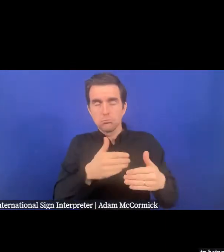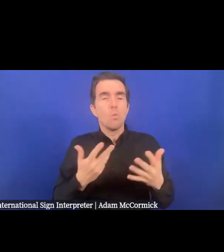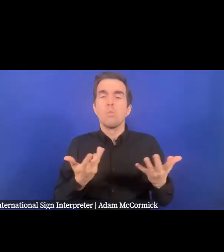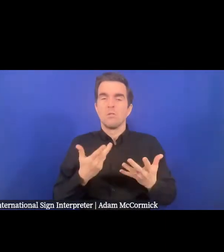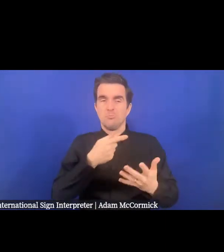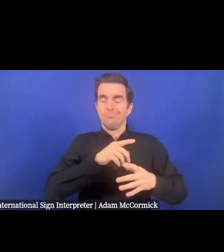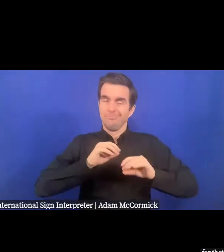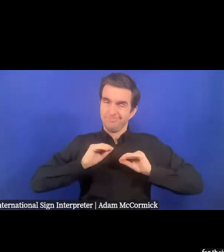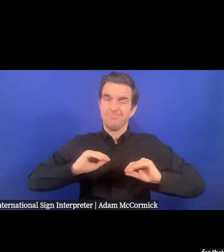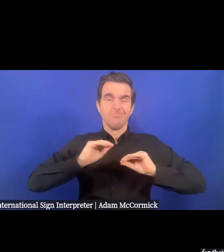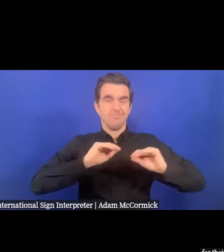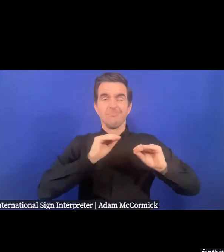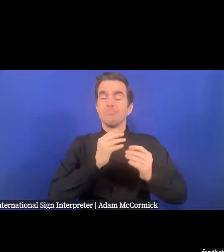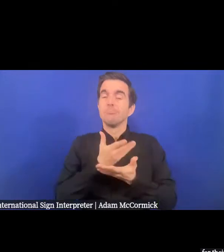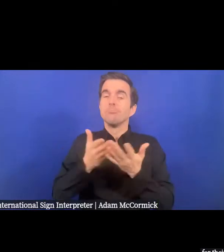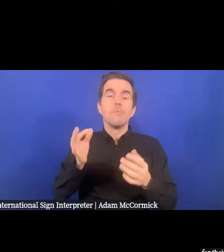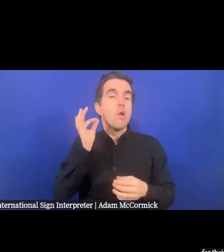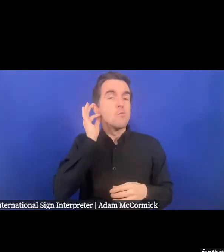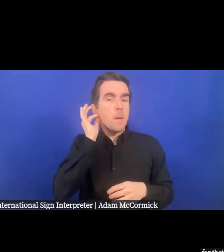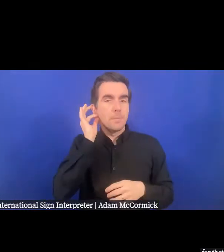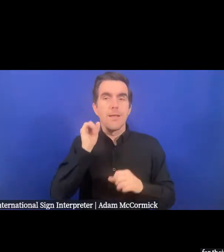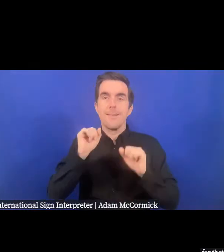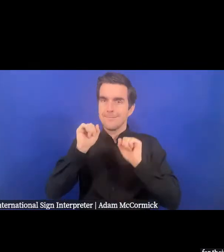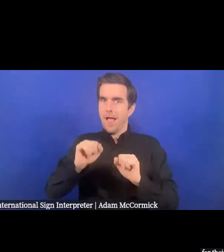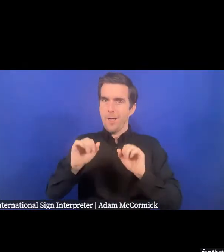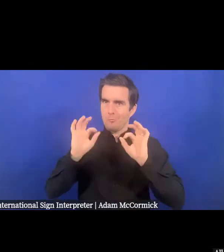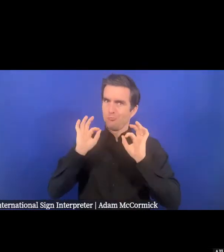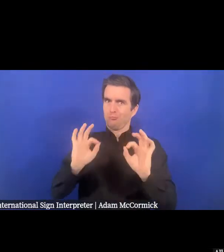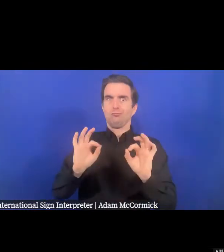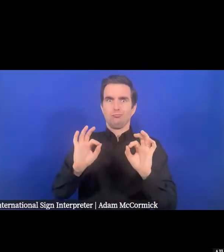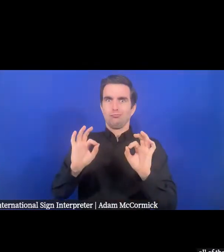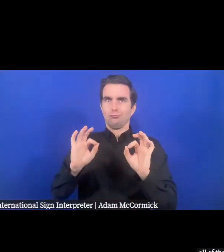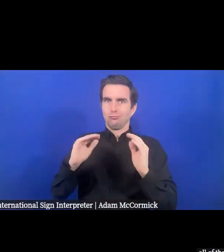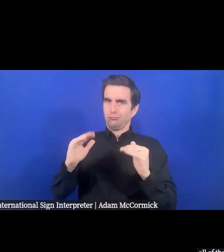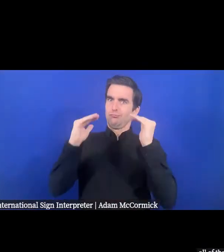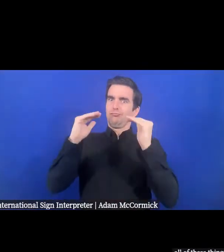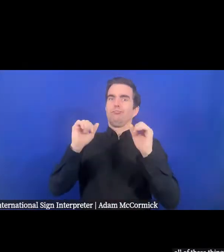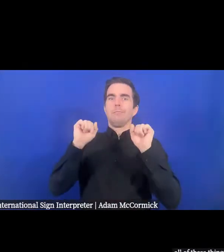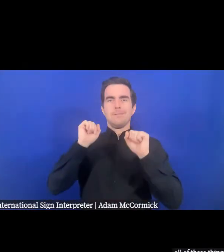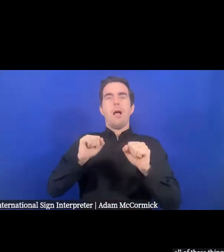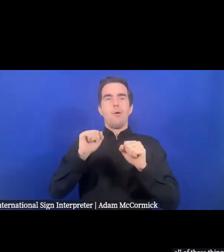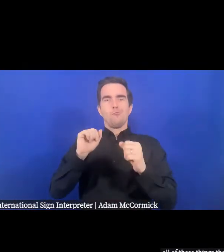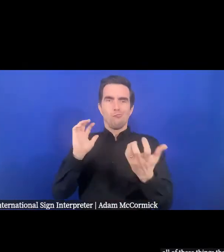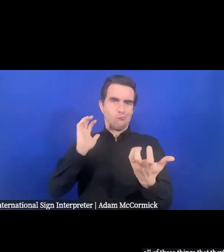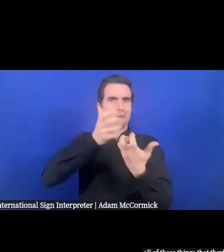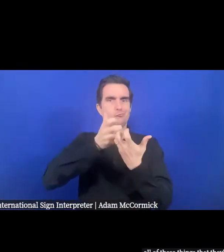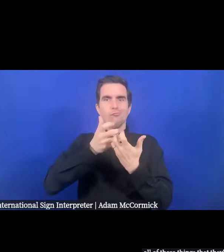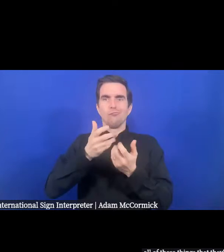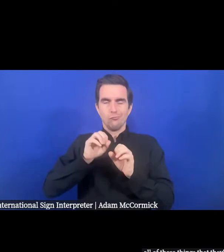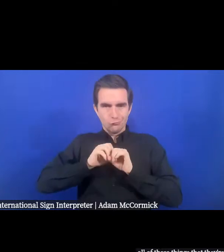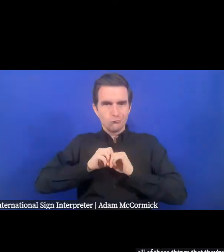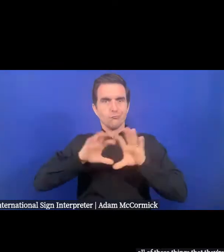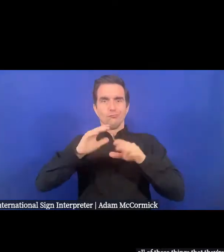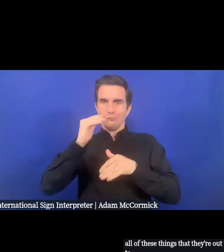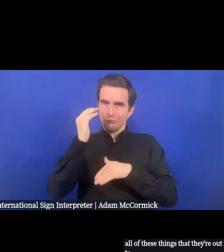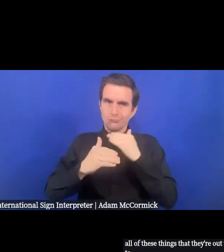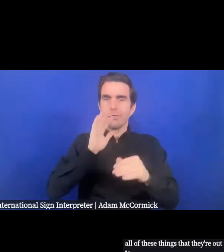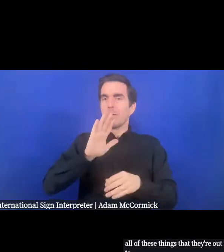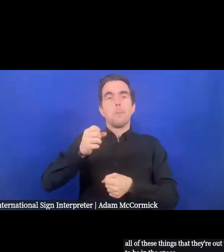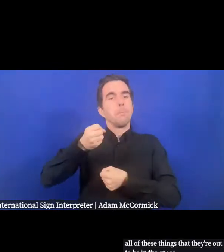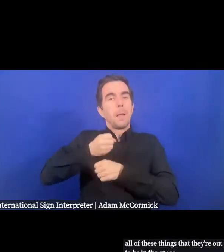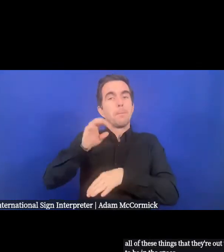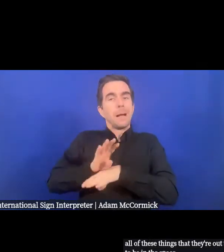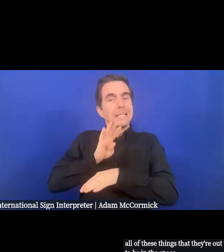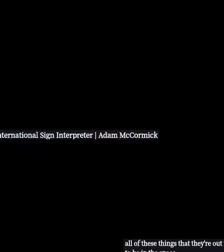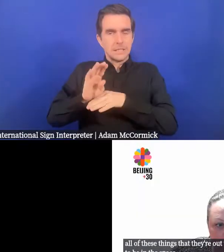businesses. There are all of these things that they're out there. And as I said before, the thing is to be in the space